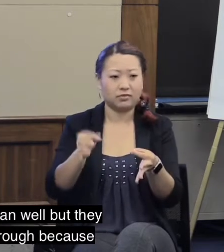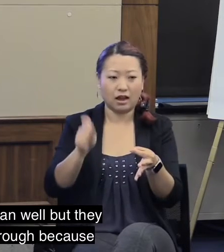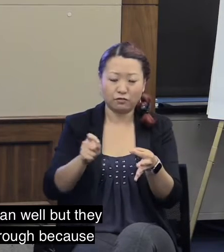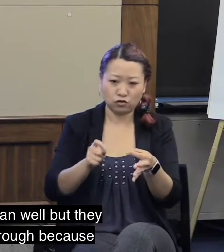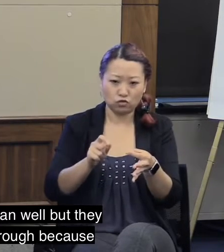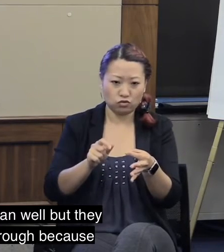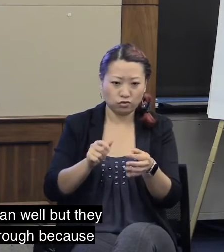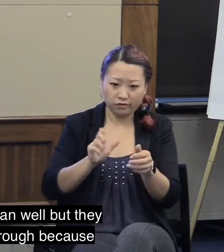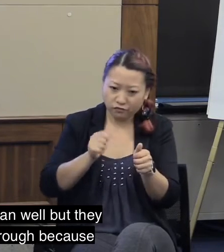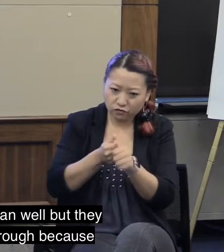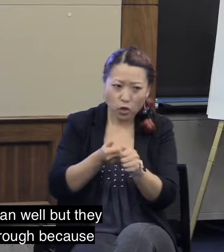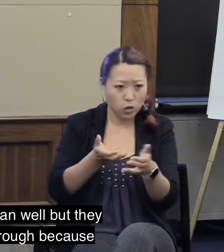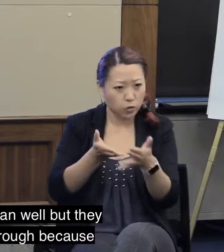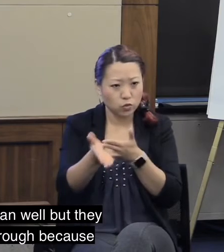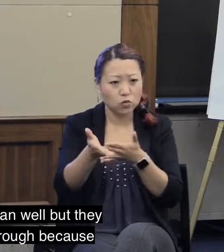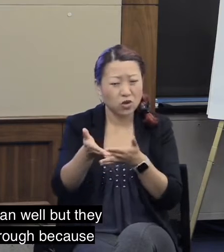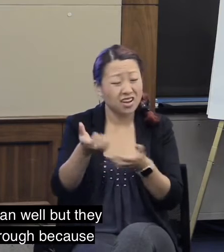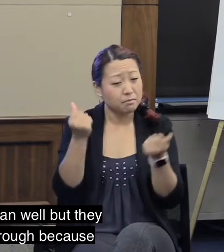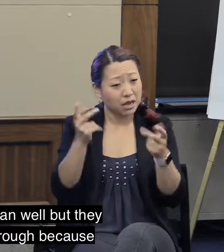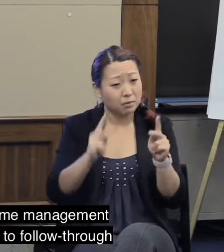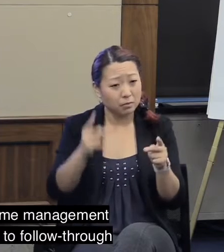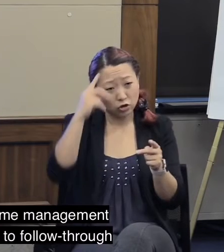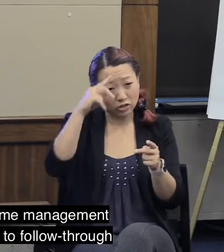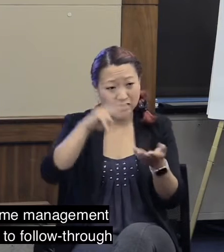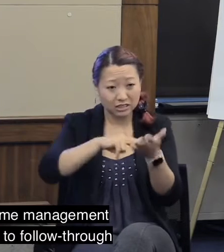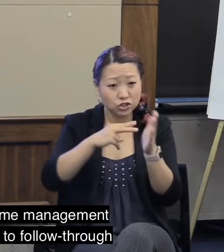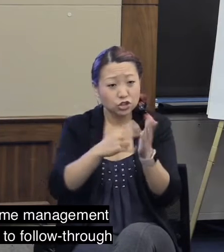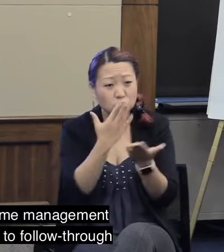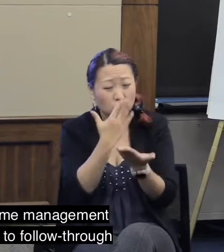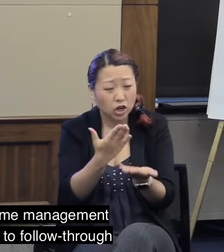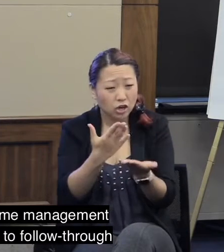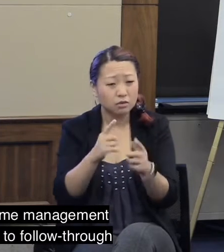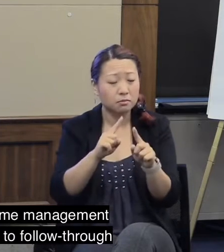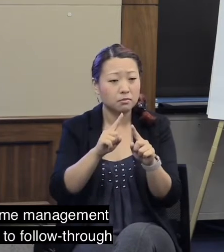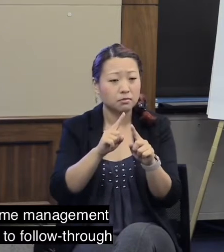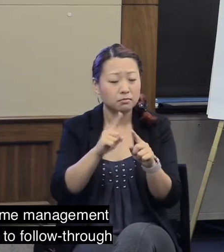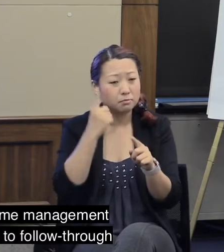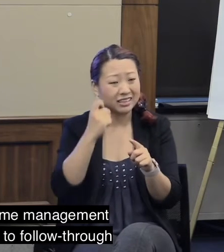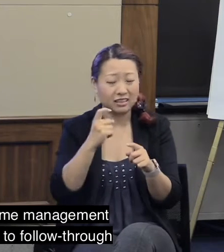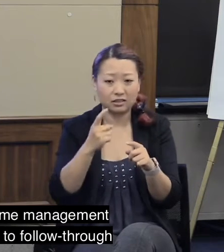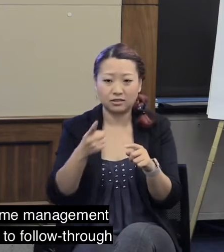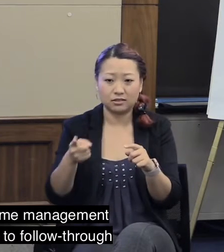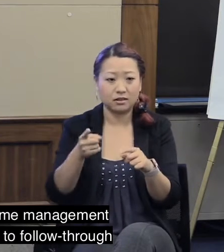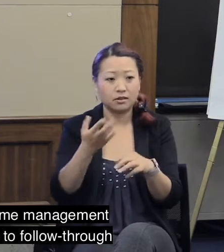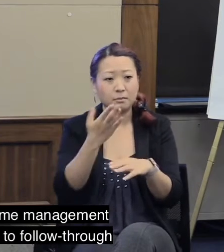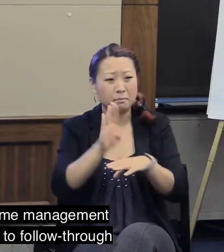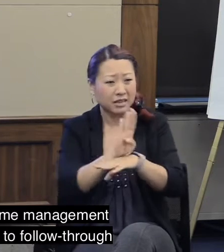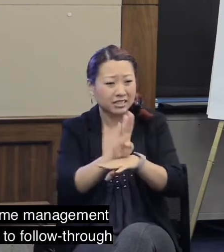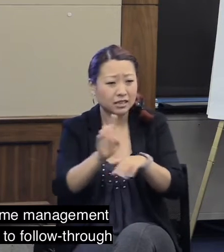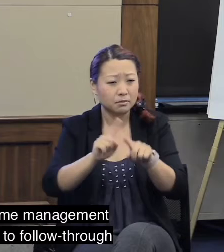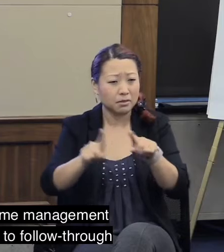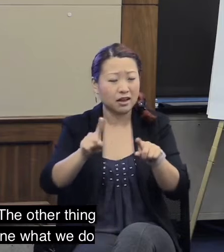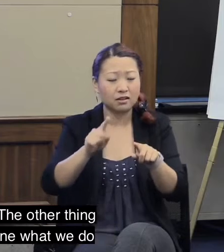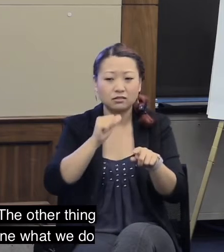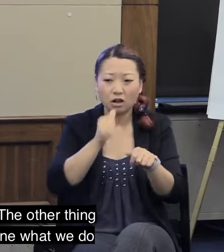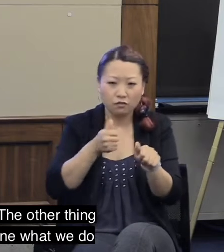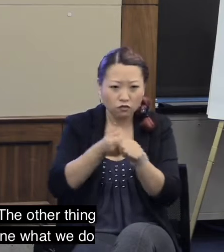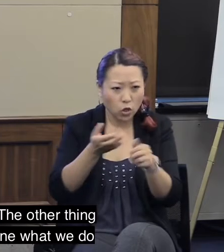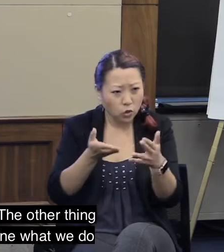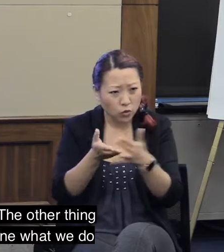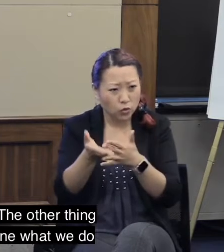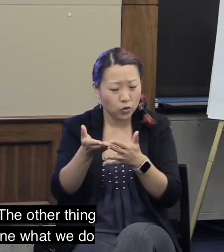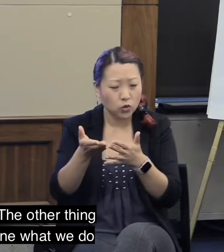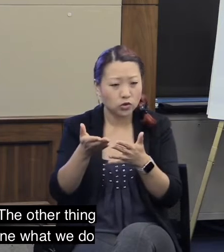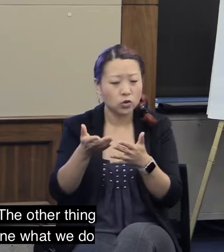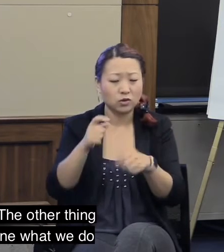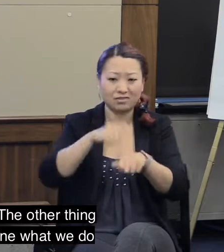of people mean well, but they don't necessarily follow through because they're busy, but it's also a time management issue as well as making sure to follow through on the things that we